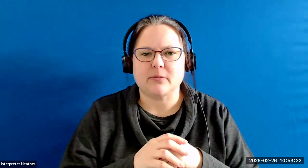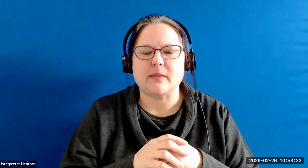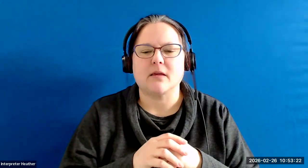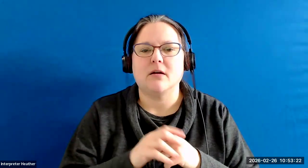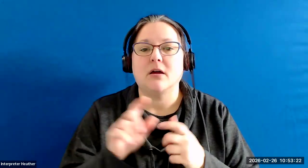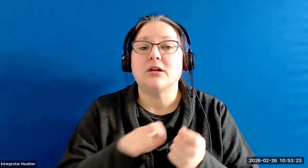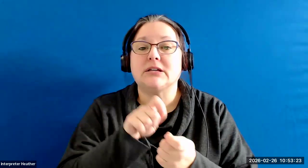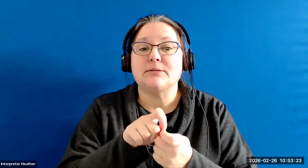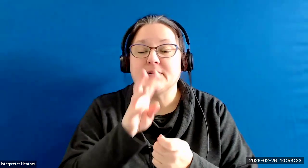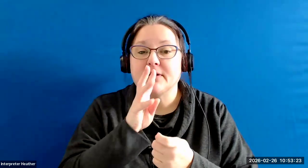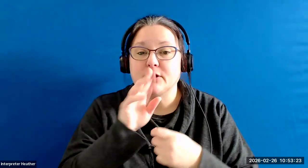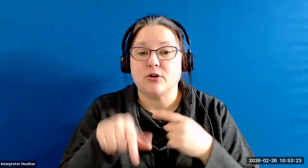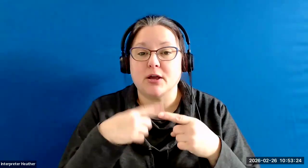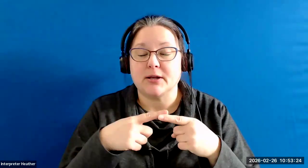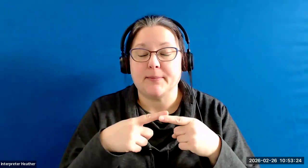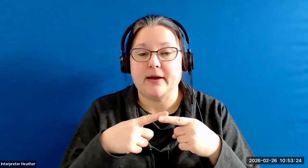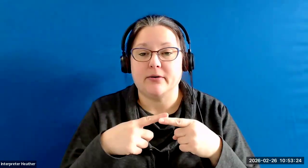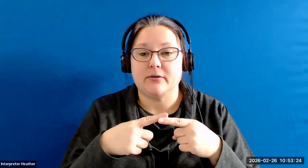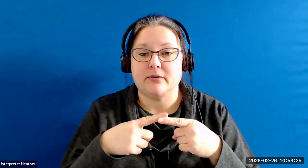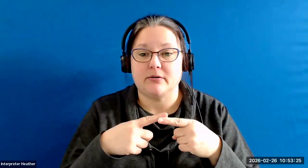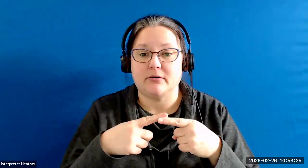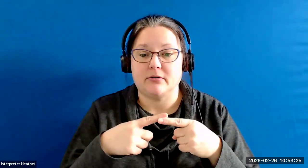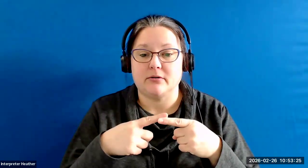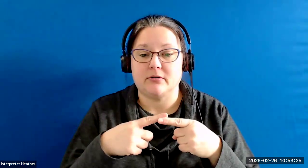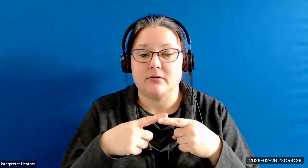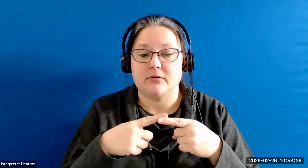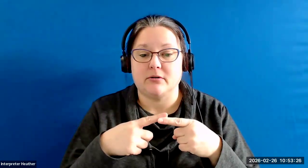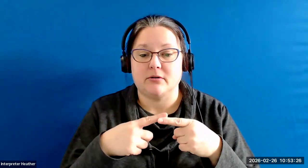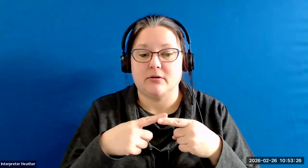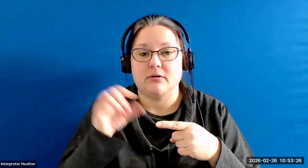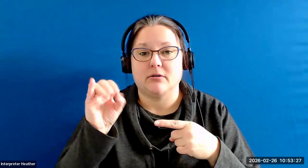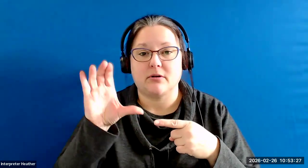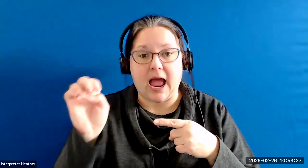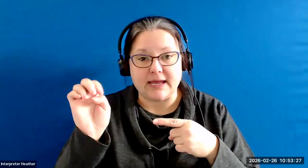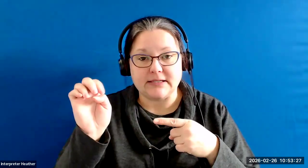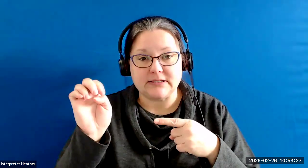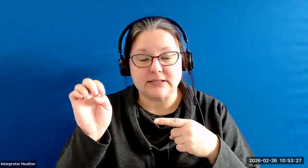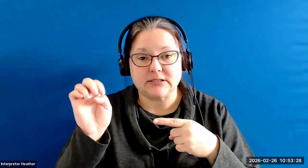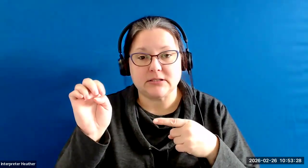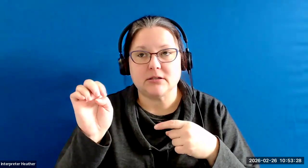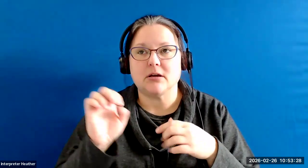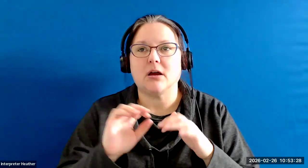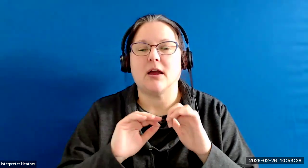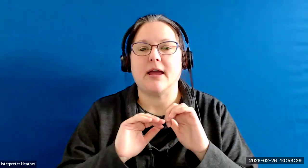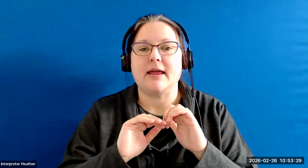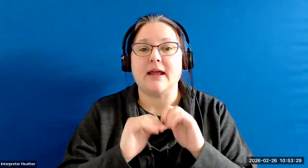Specifically talking about um, ICE and how they